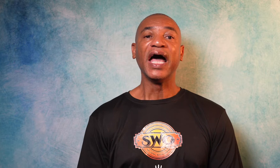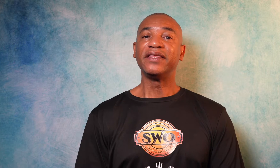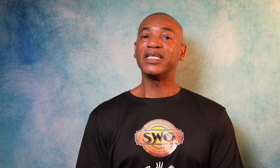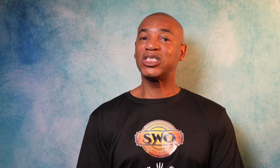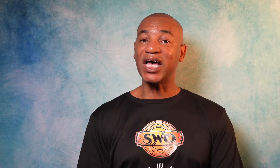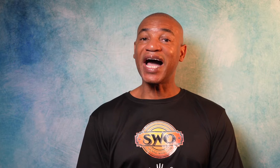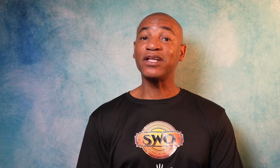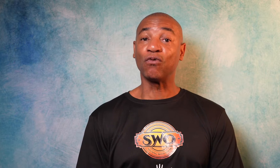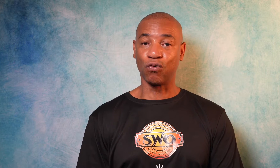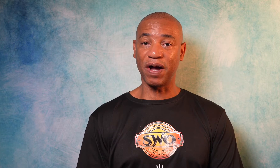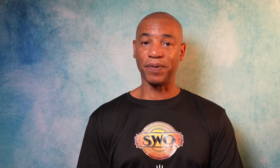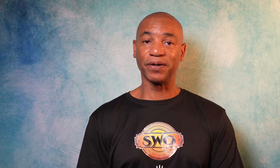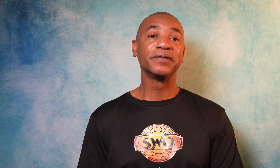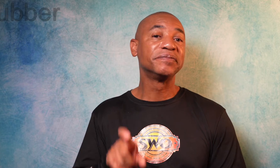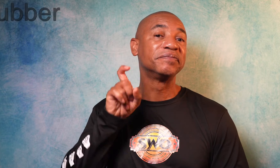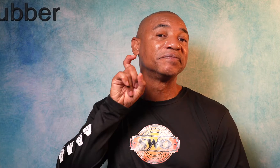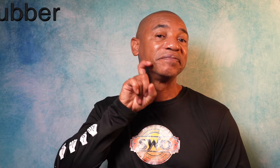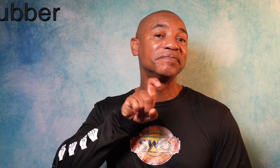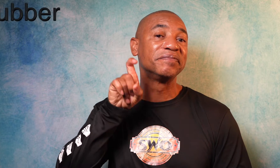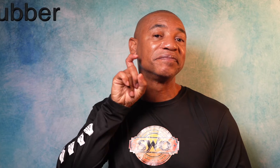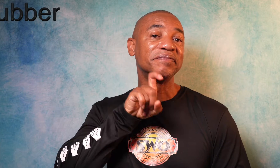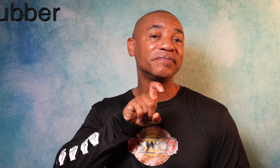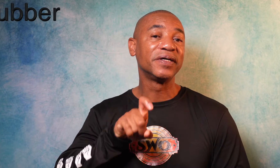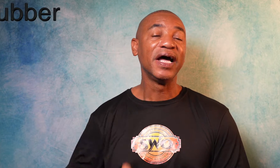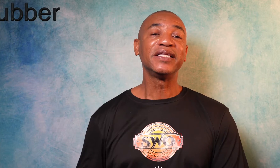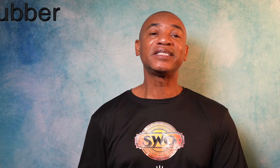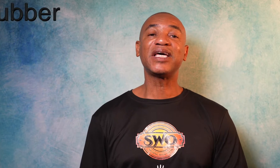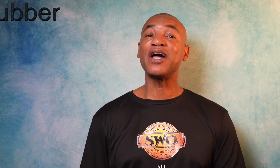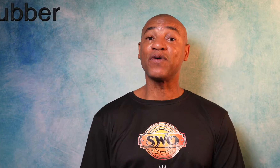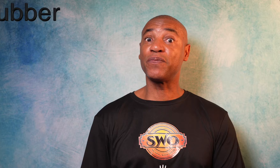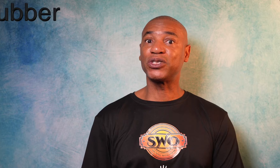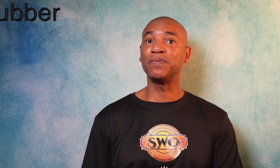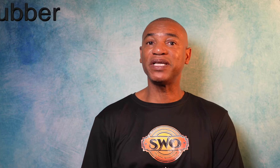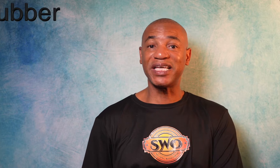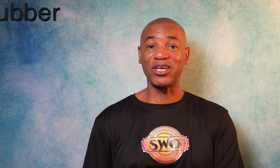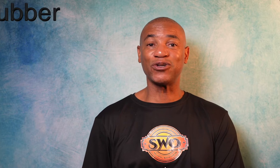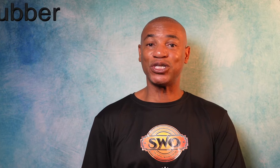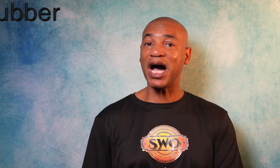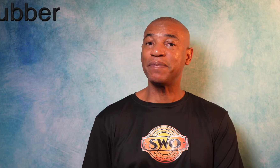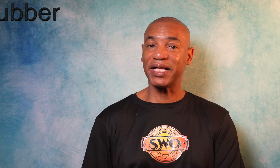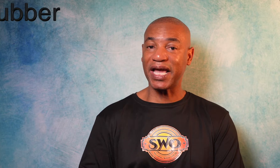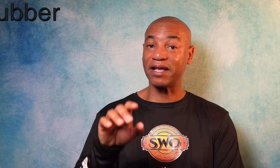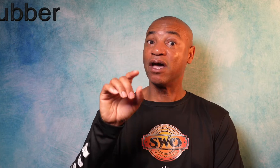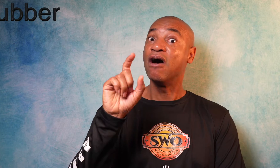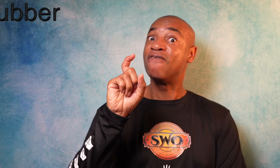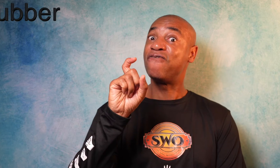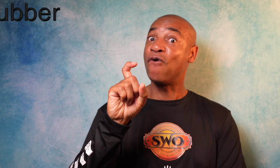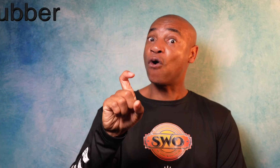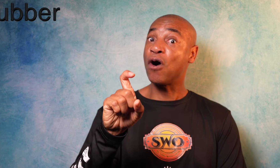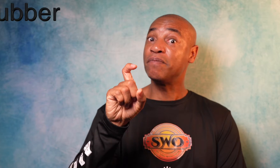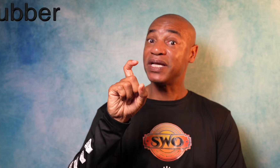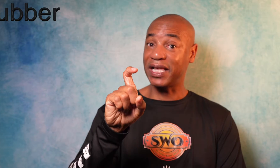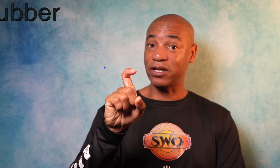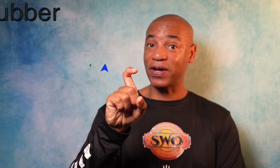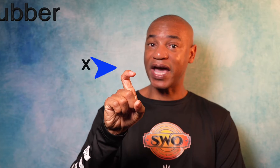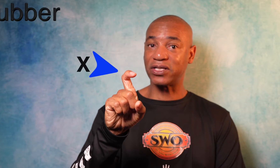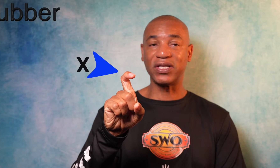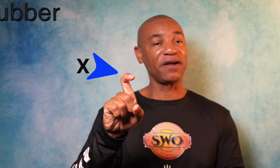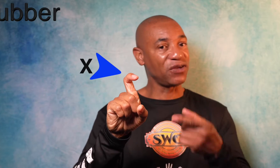The sign rubber. To sign rubber, simply take your dominant hand, form the letter X. Now, if you did